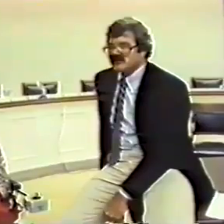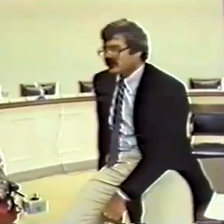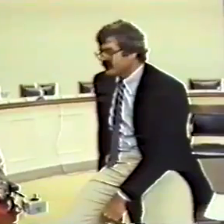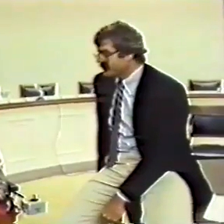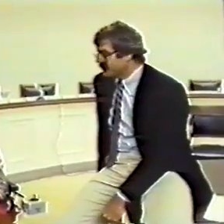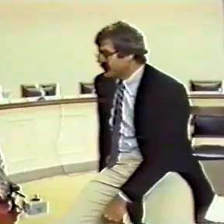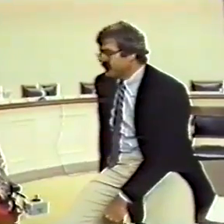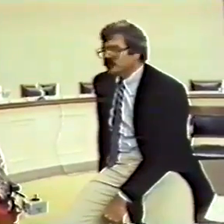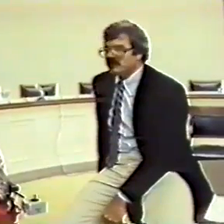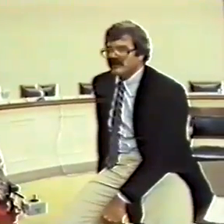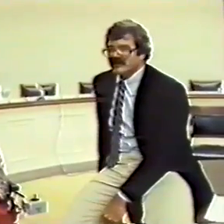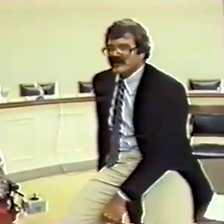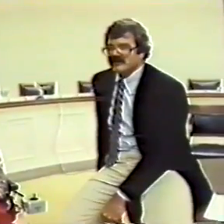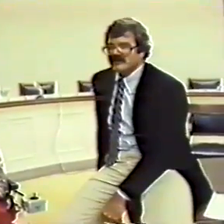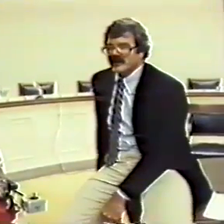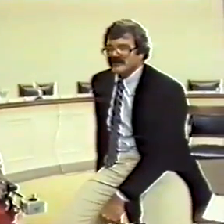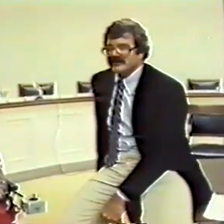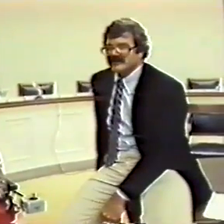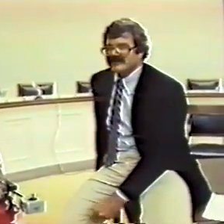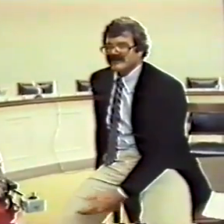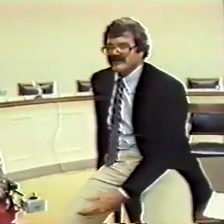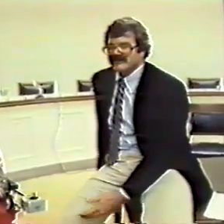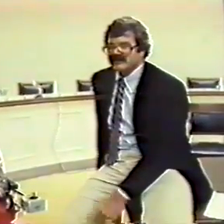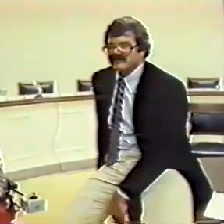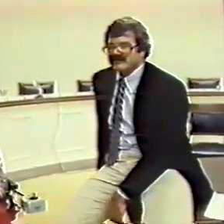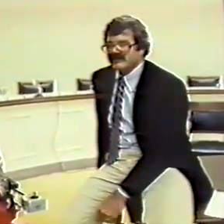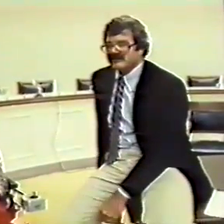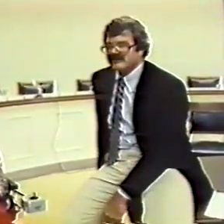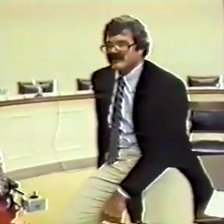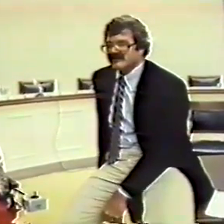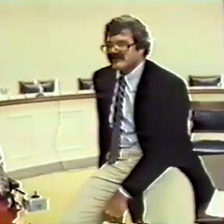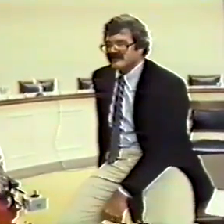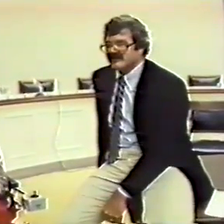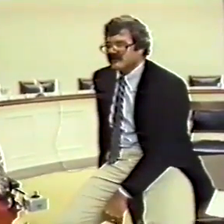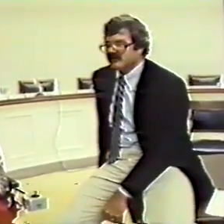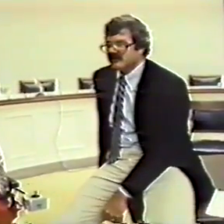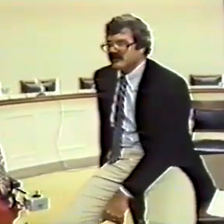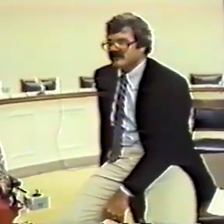made this trek so we could implement the laws, and now you're here 3 years later